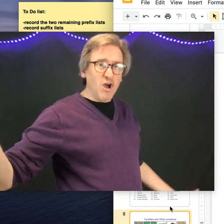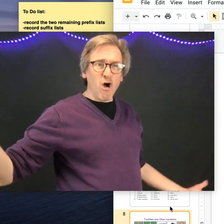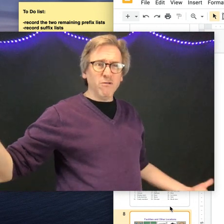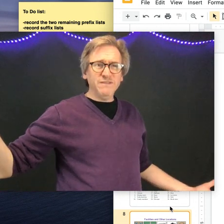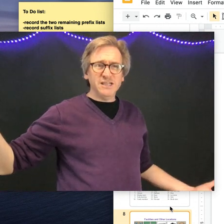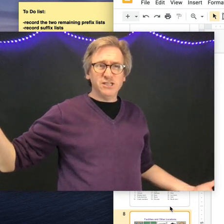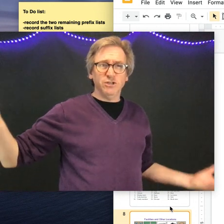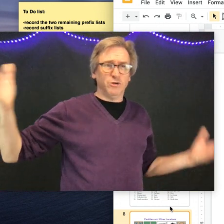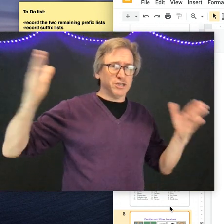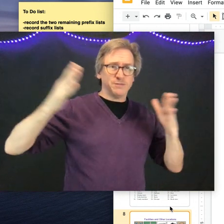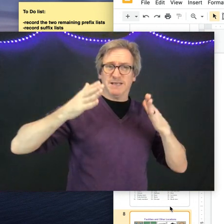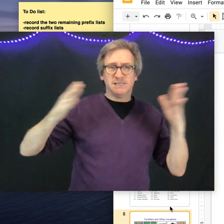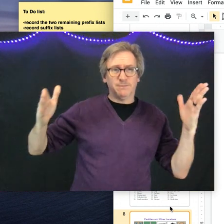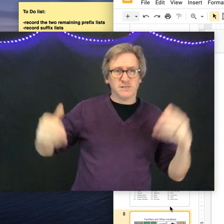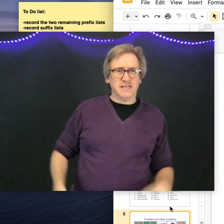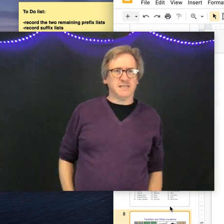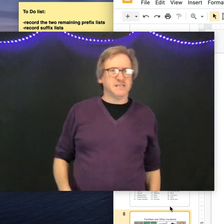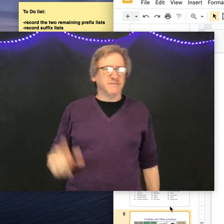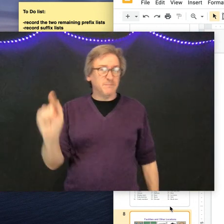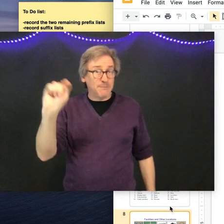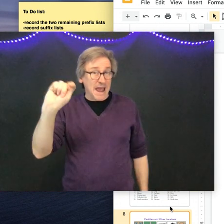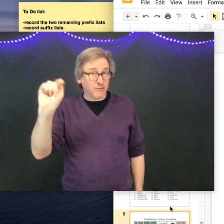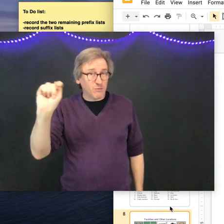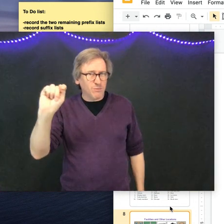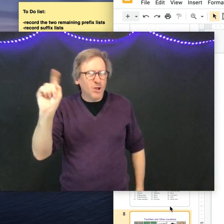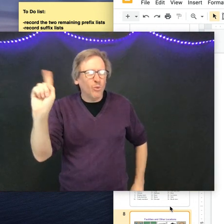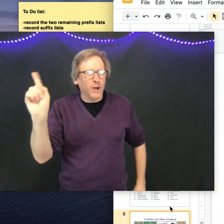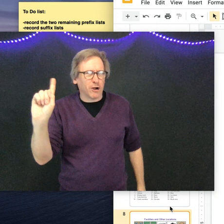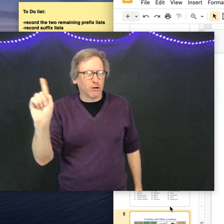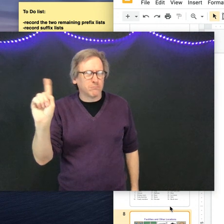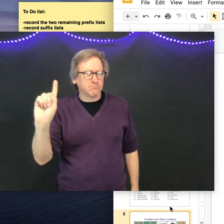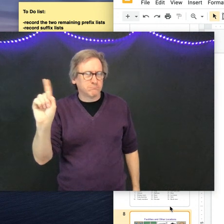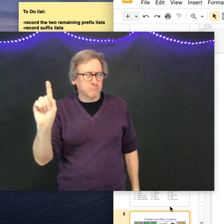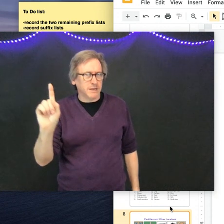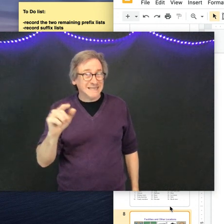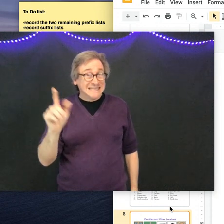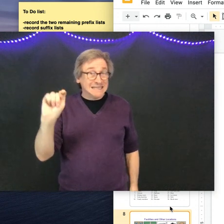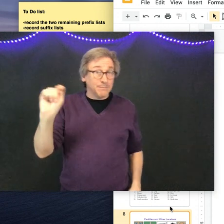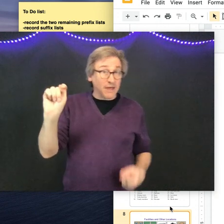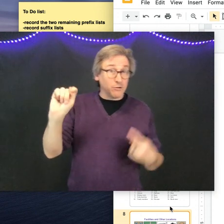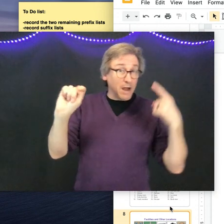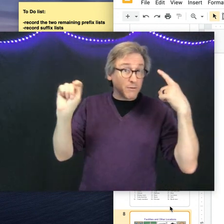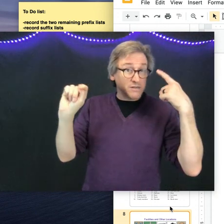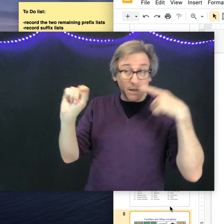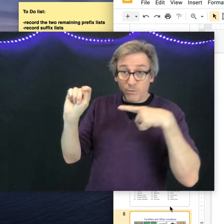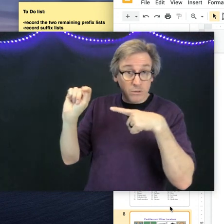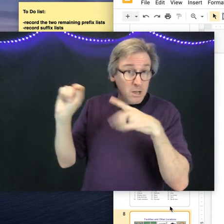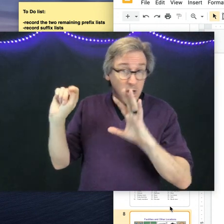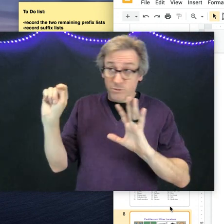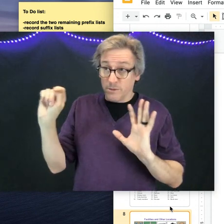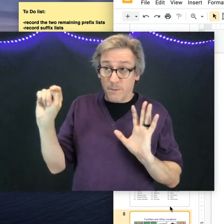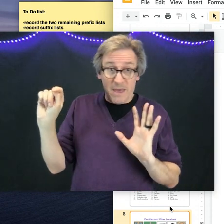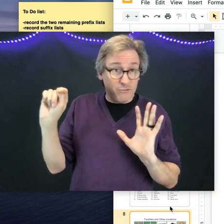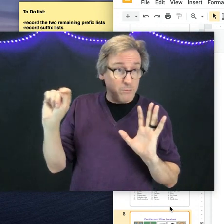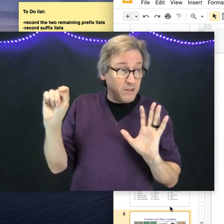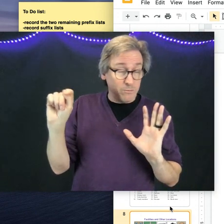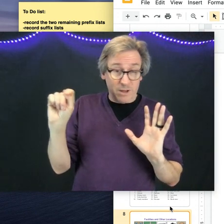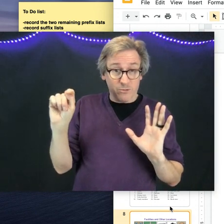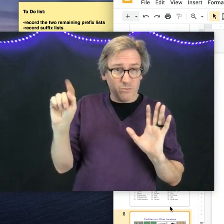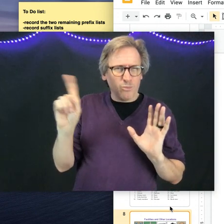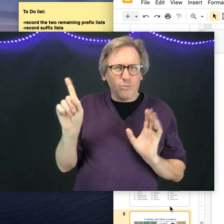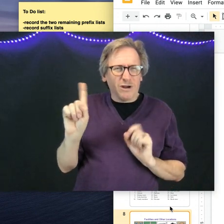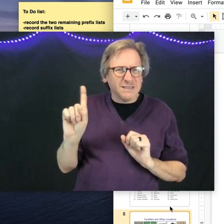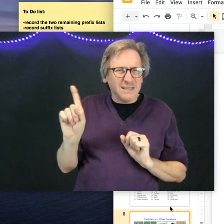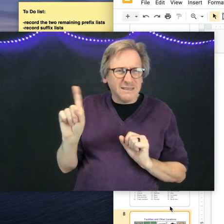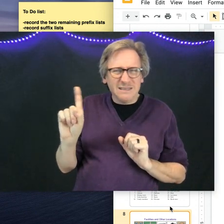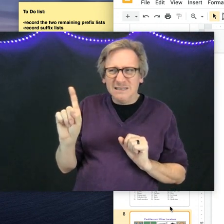So all of these, you could just make a simple sentence. A bathroom, where? Right? Bathroom, eyebrows up. I'm talking about